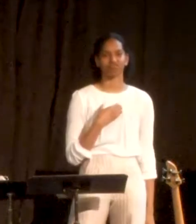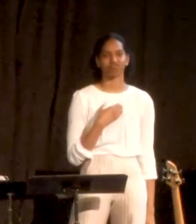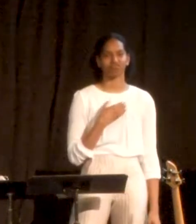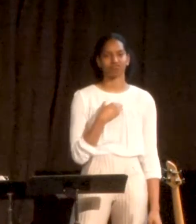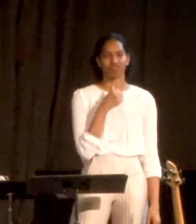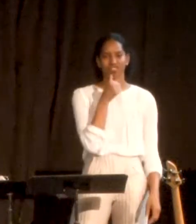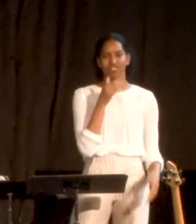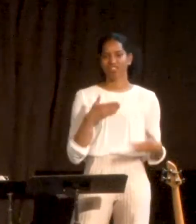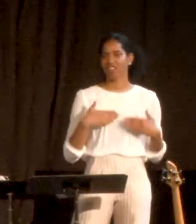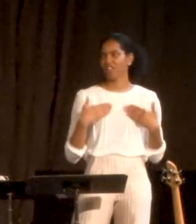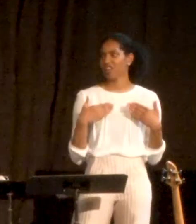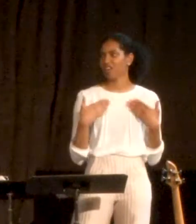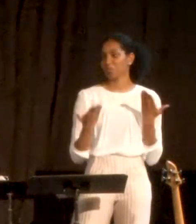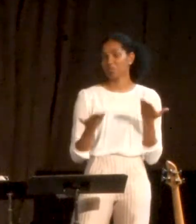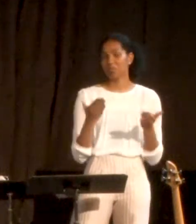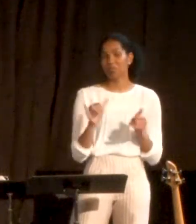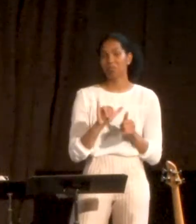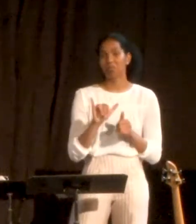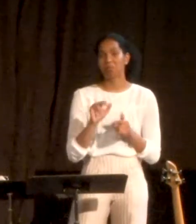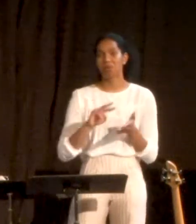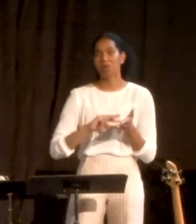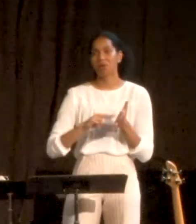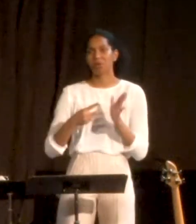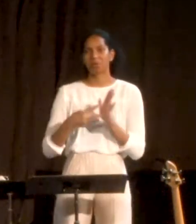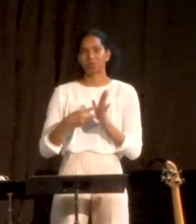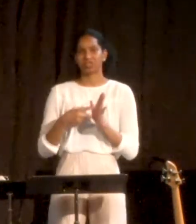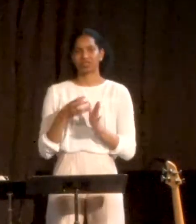The word can also mean grumbling.